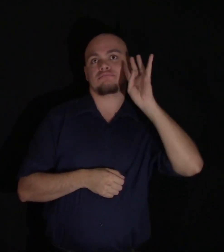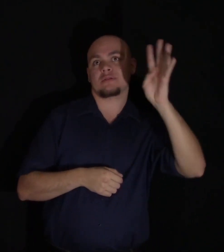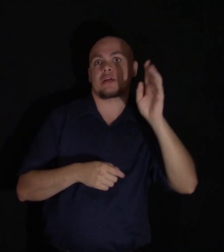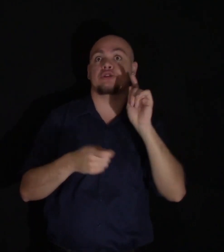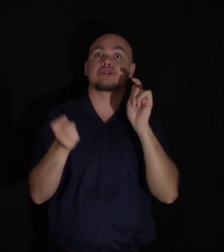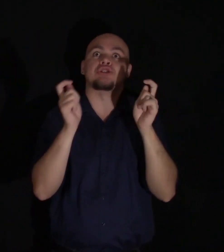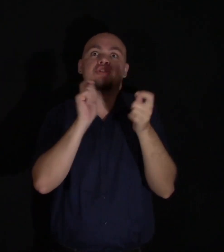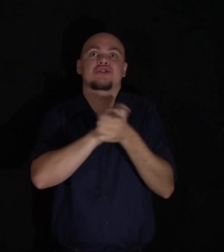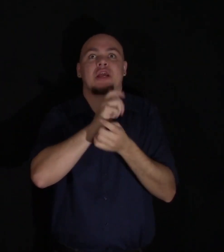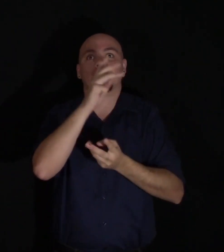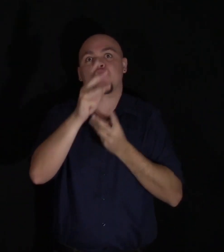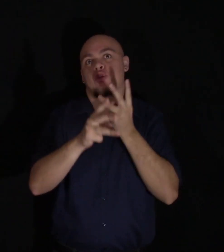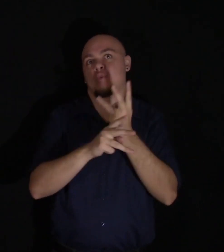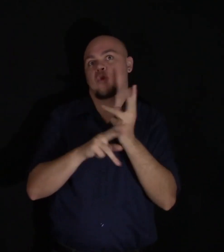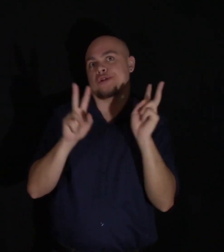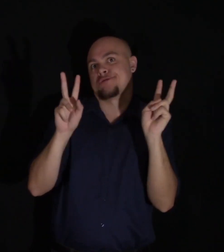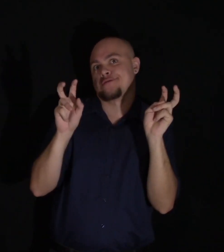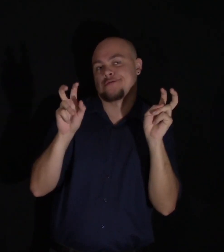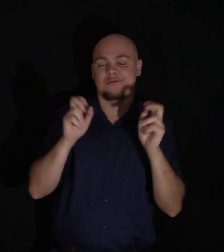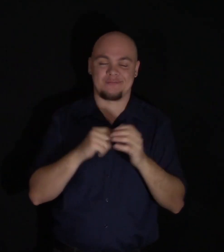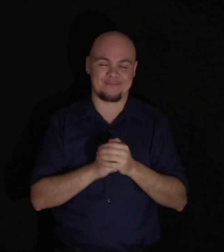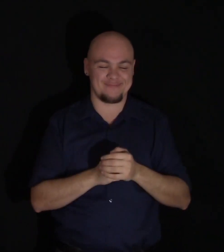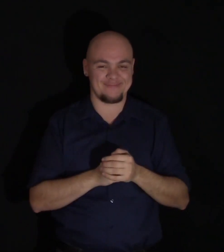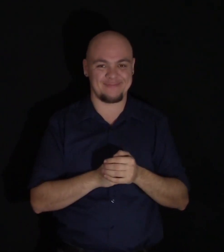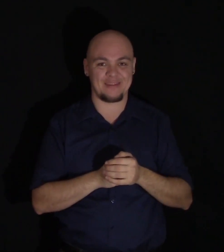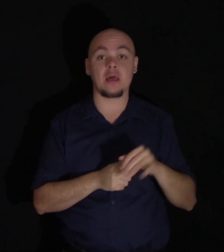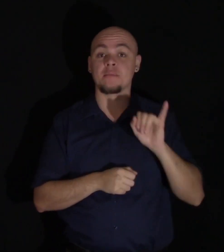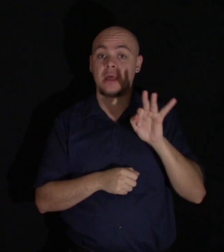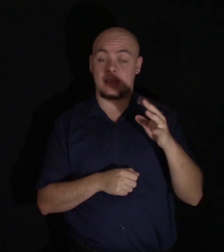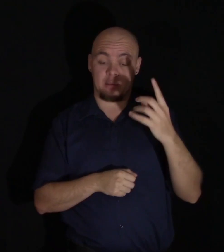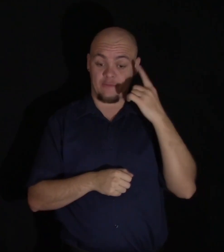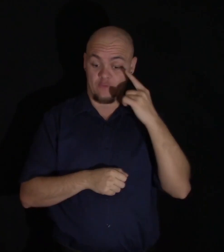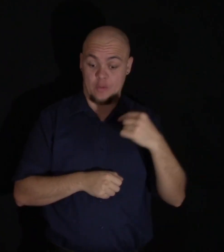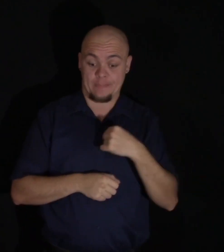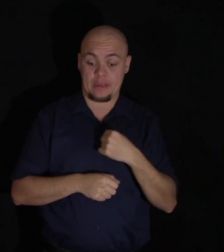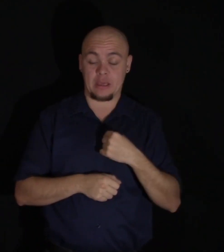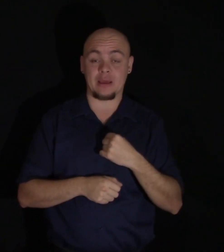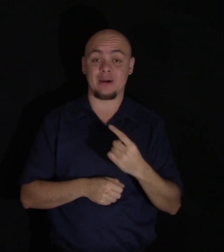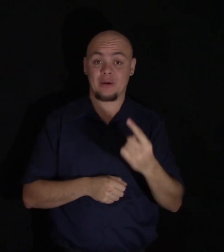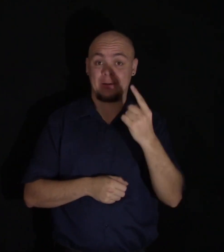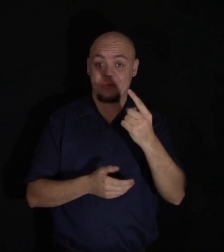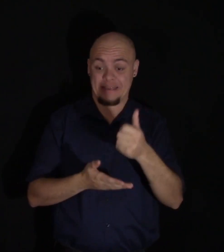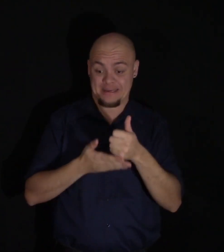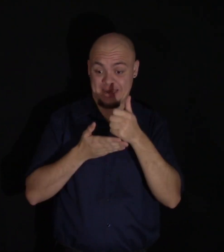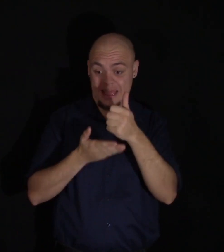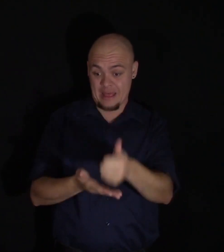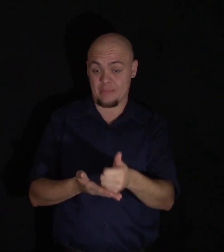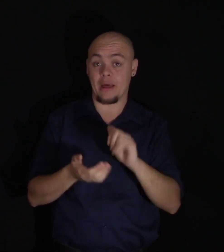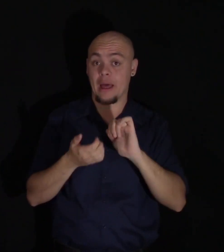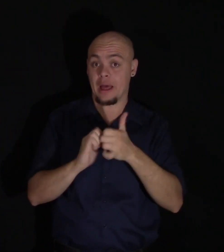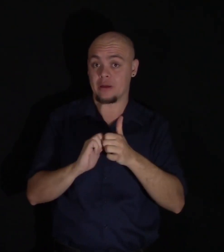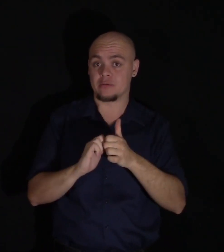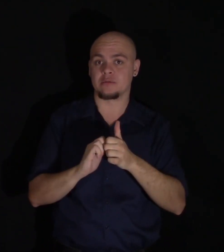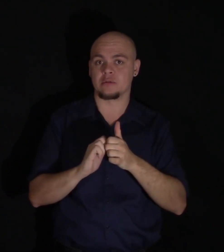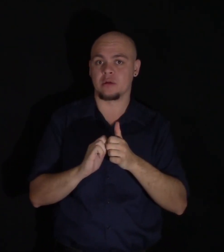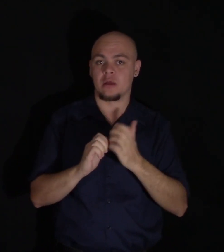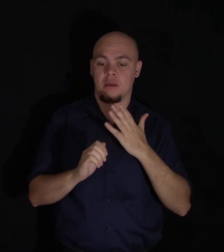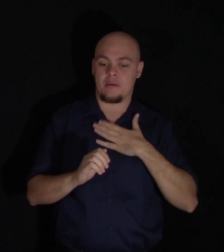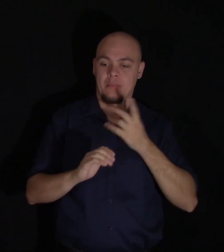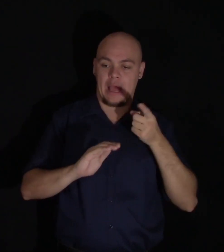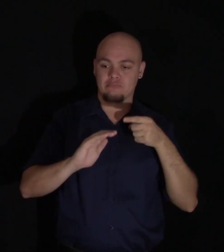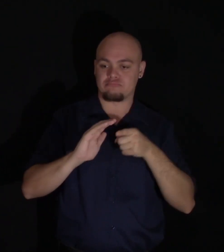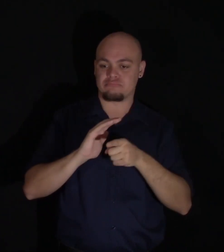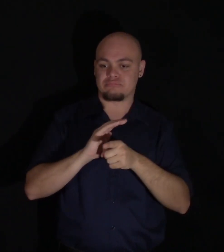Everybody has a change the world thing. If there is one for me, this is it, to help this happen. So I hope you'll join me on my